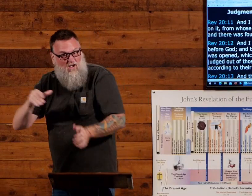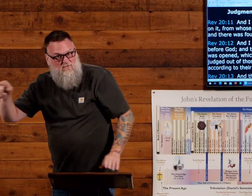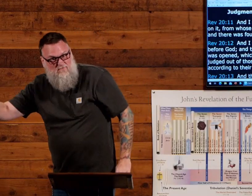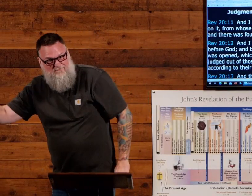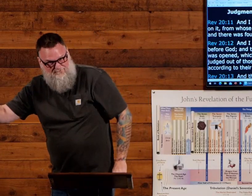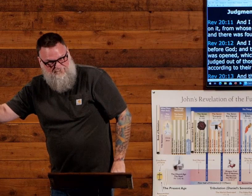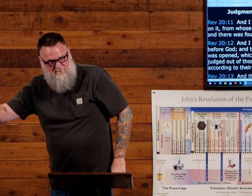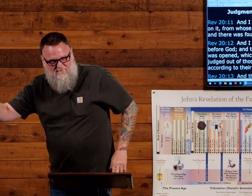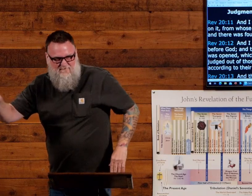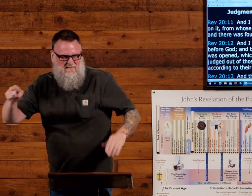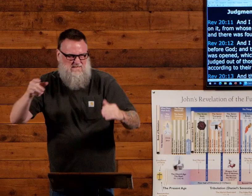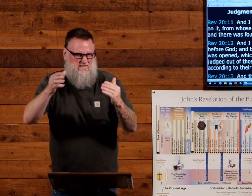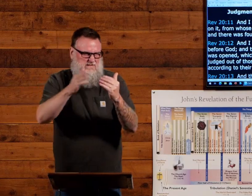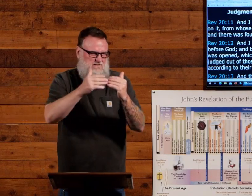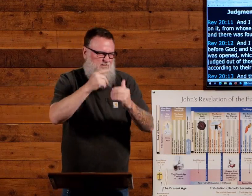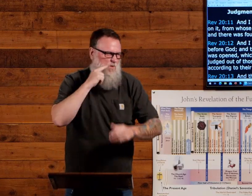I had an appointment with a doctor.